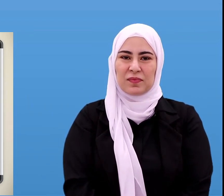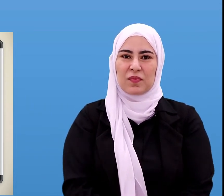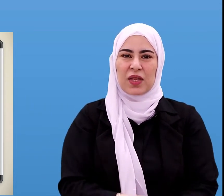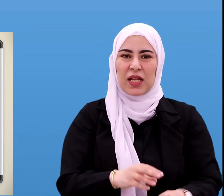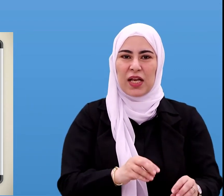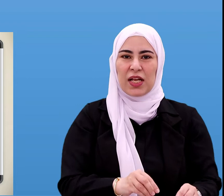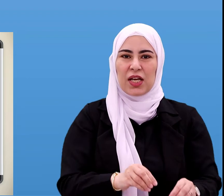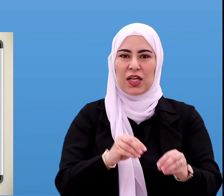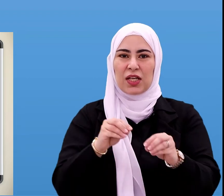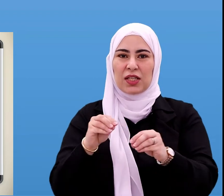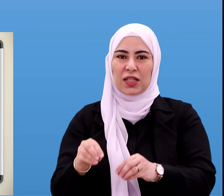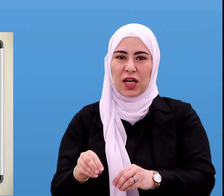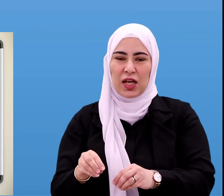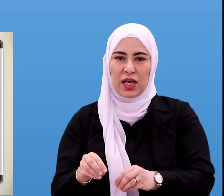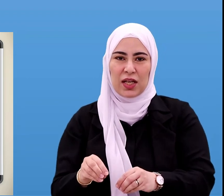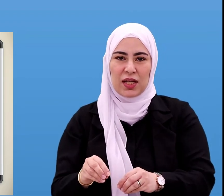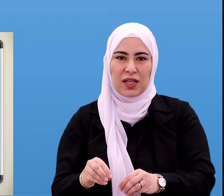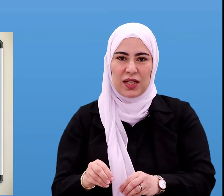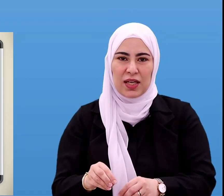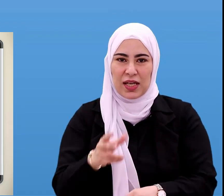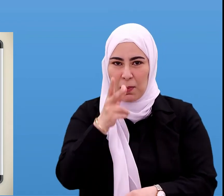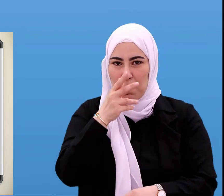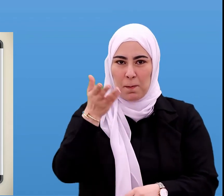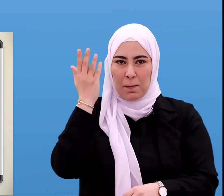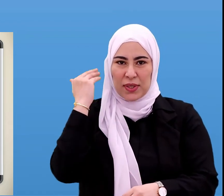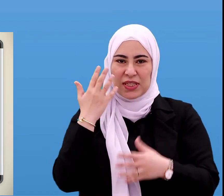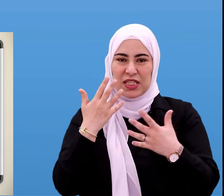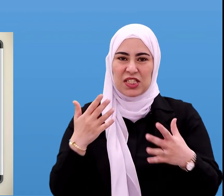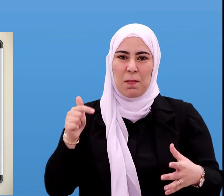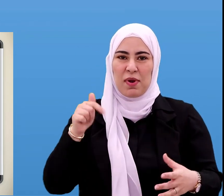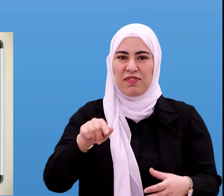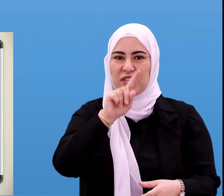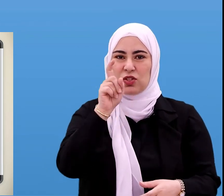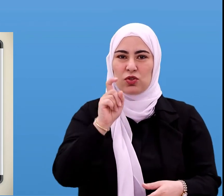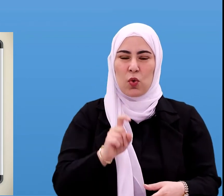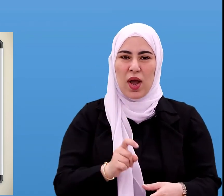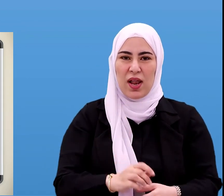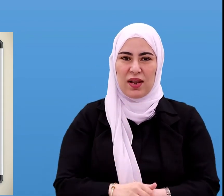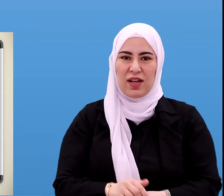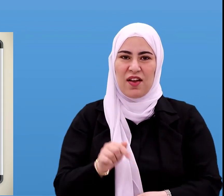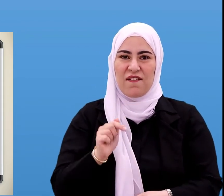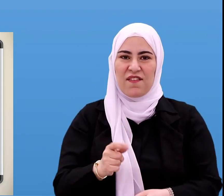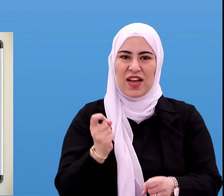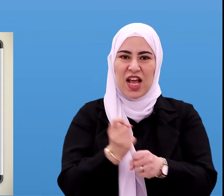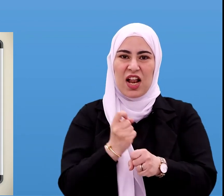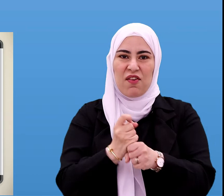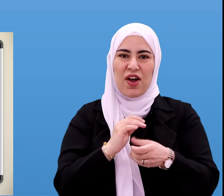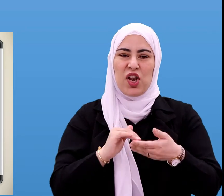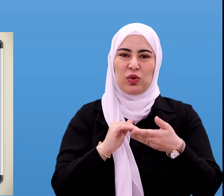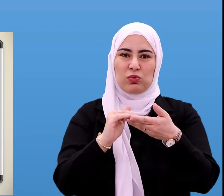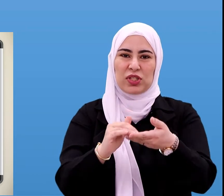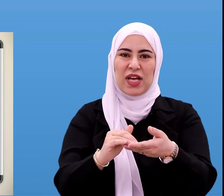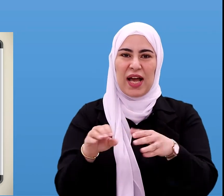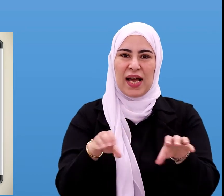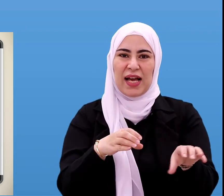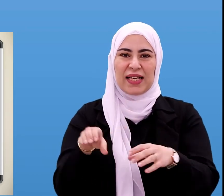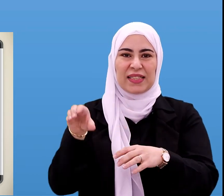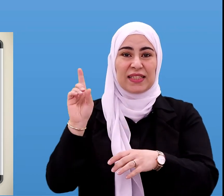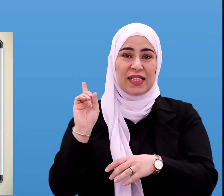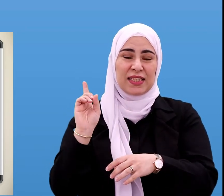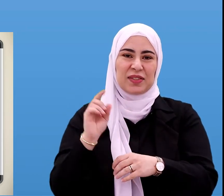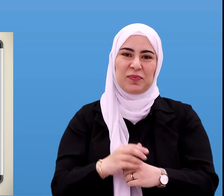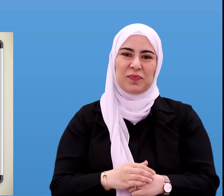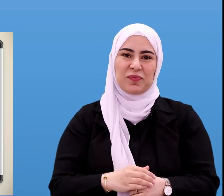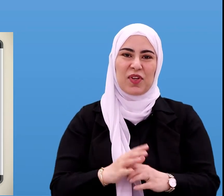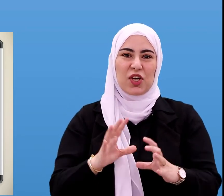want to use it in question form. We have the auxiliary verb did, and you all know